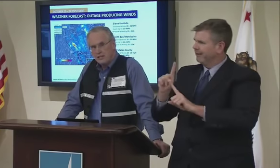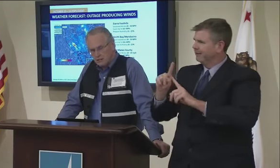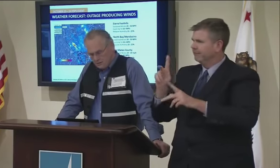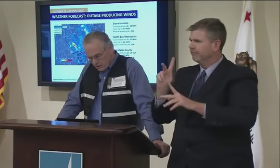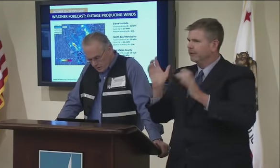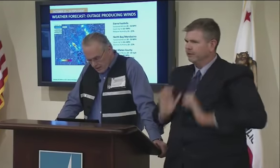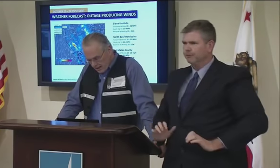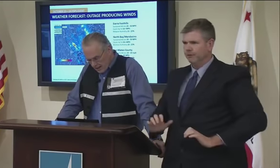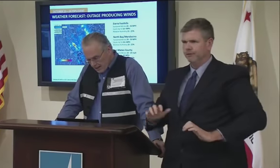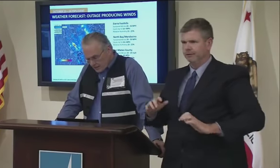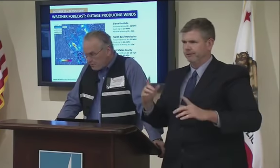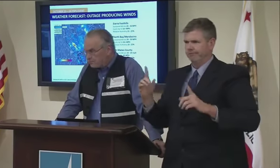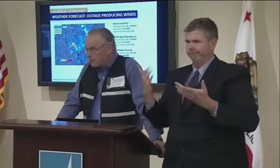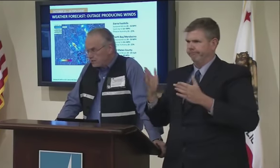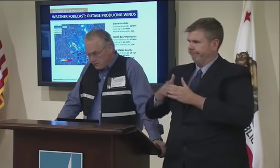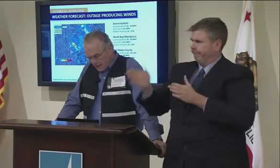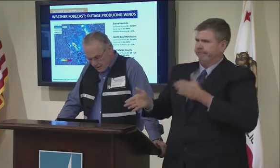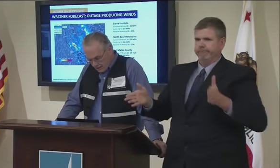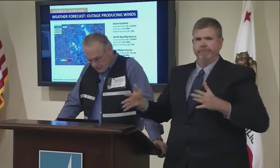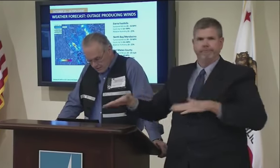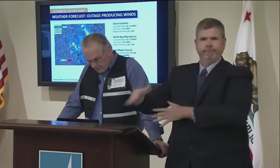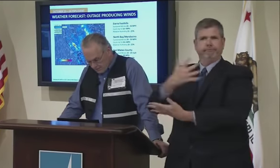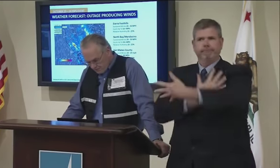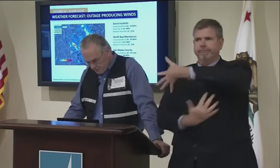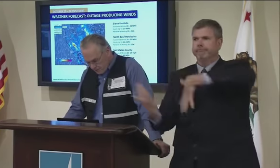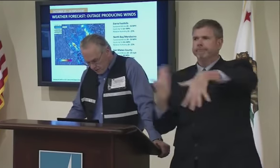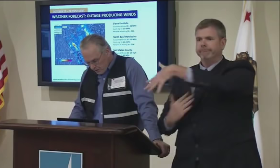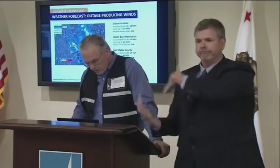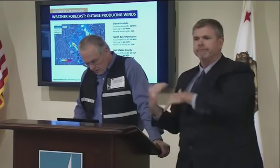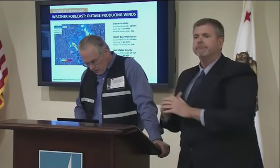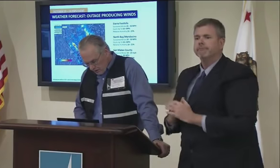PG&E. Don't take it out on the people that are trying to help you.